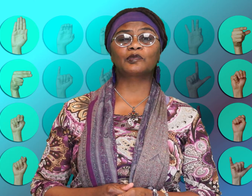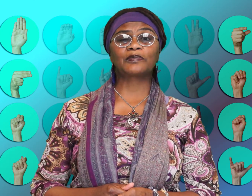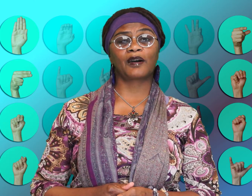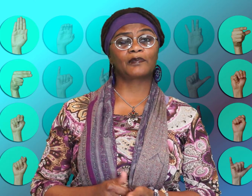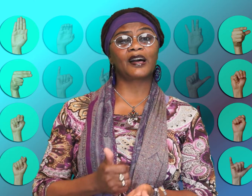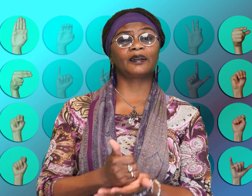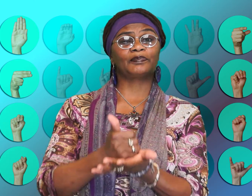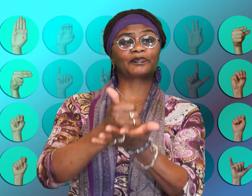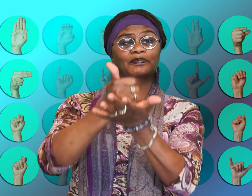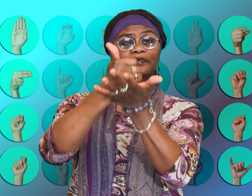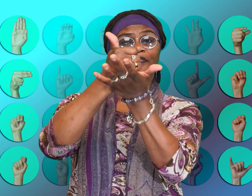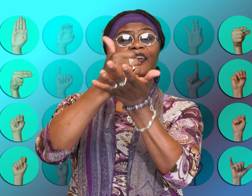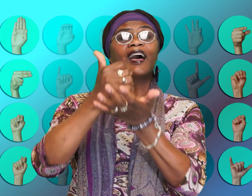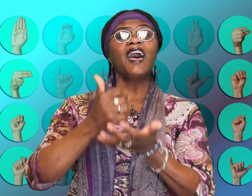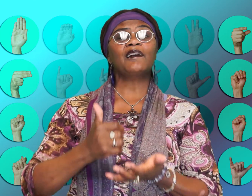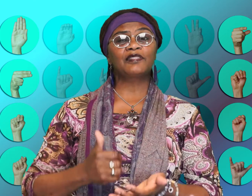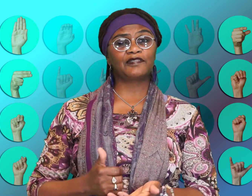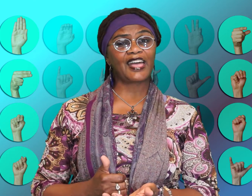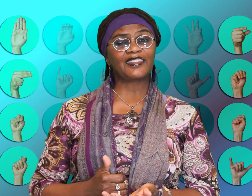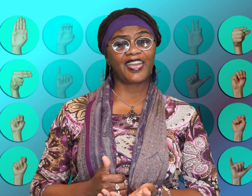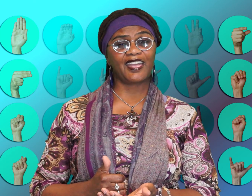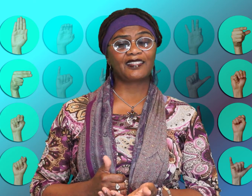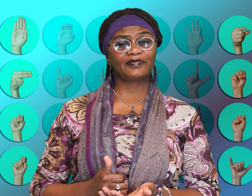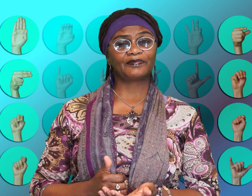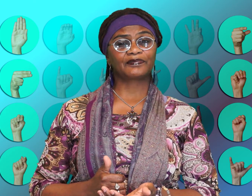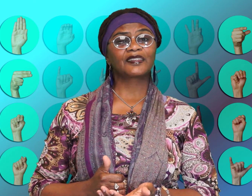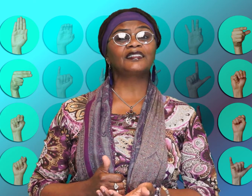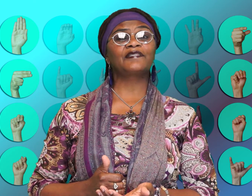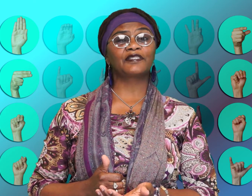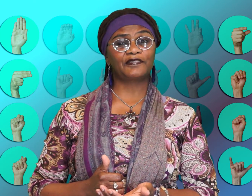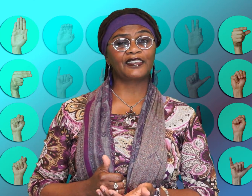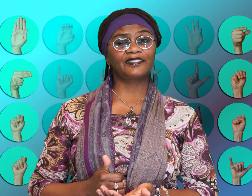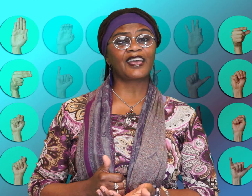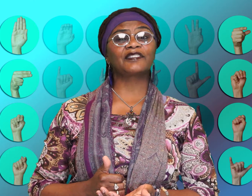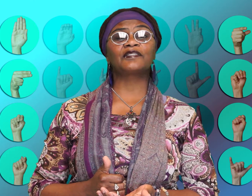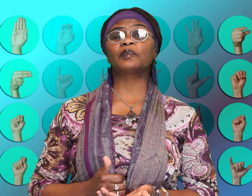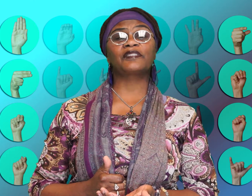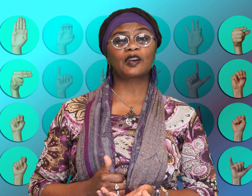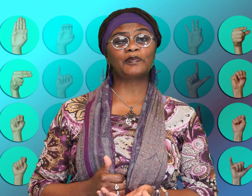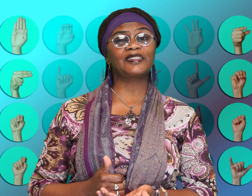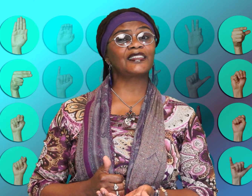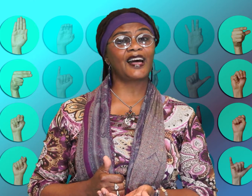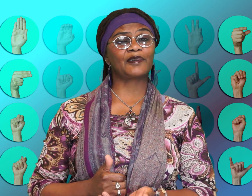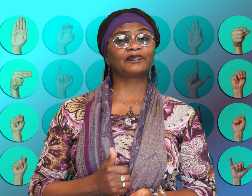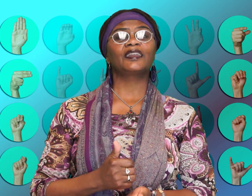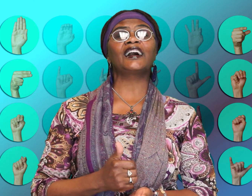with palm up. Have the flat hand lift the fist as if it was helping it up.